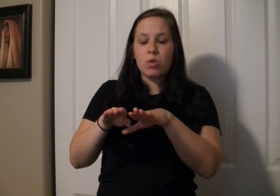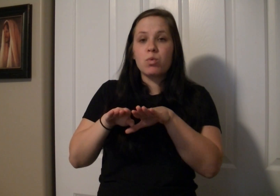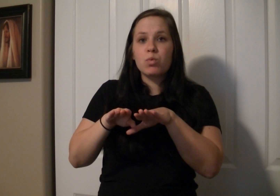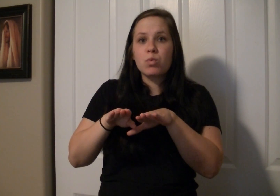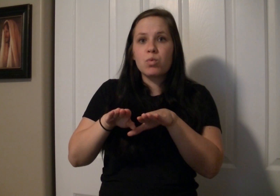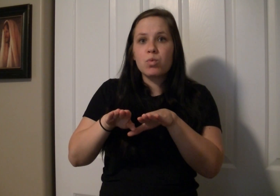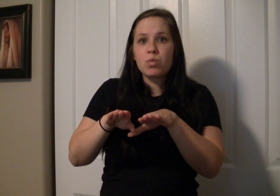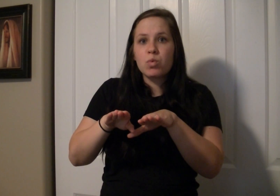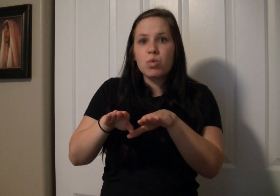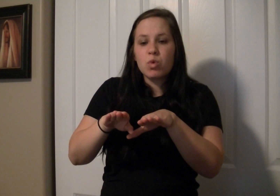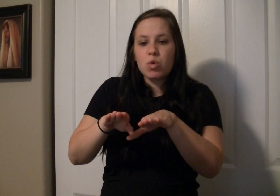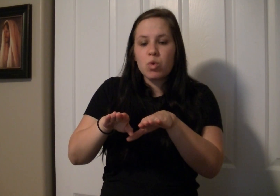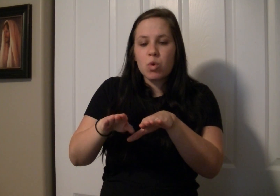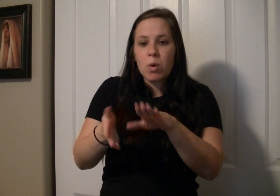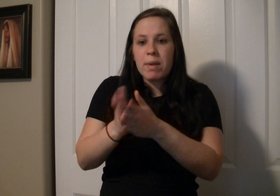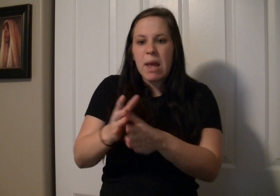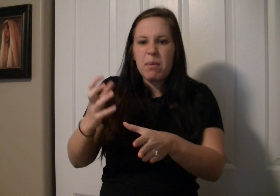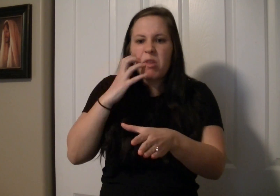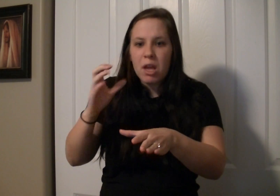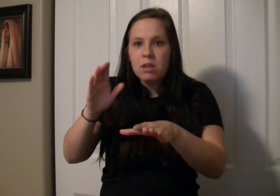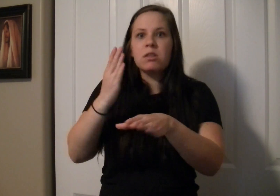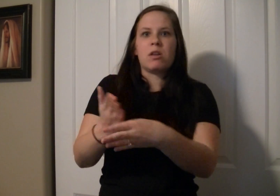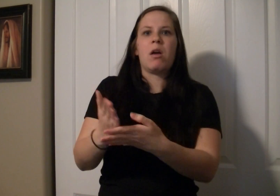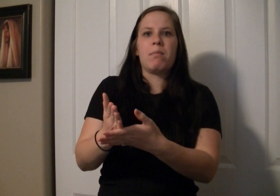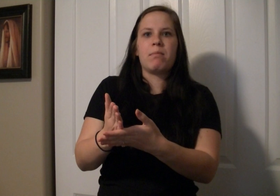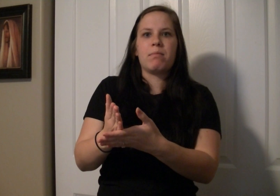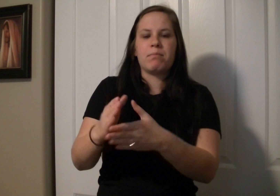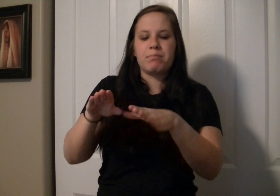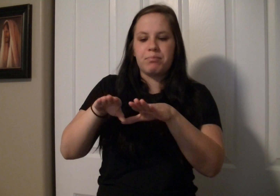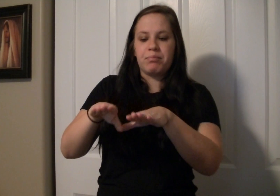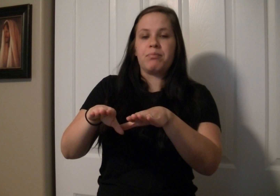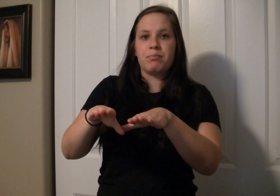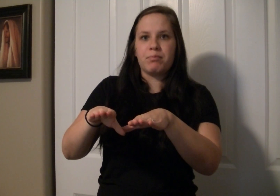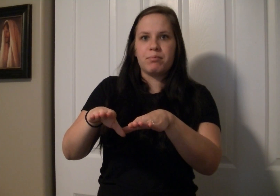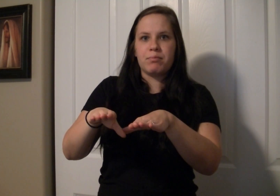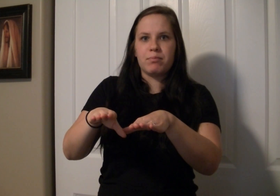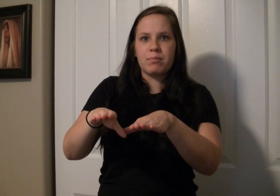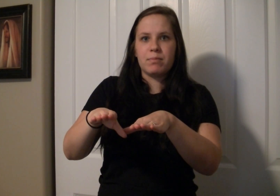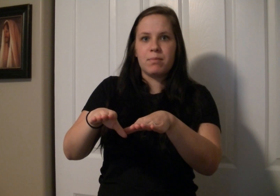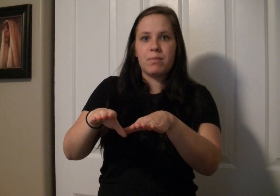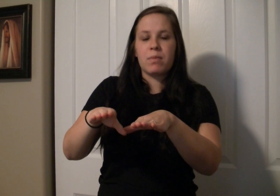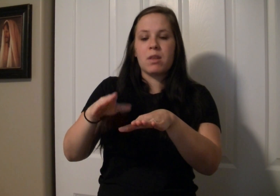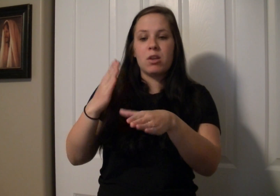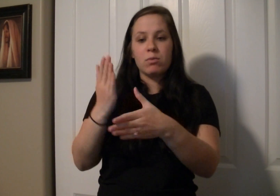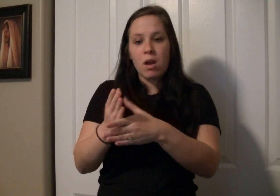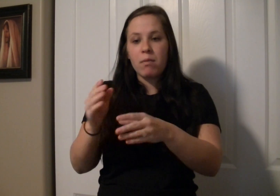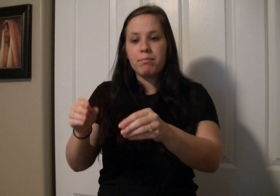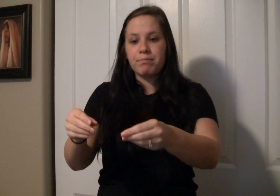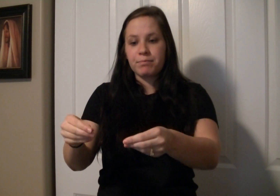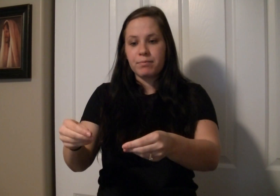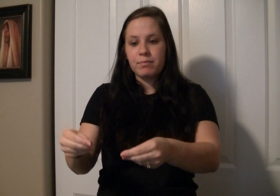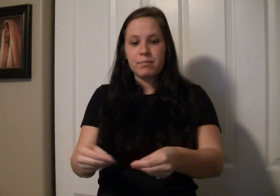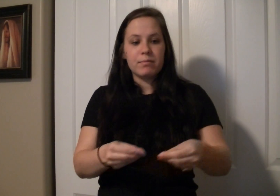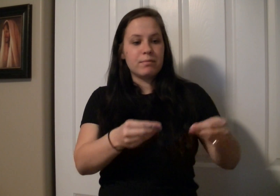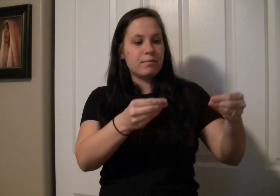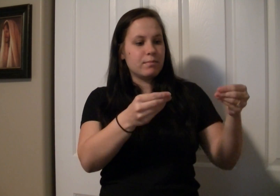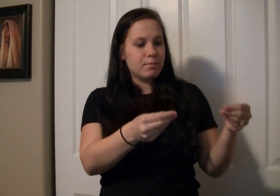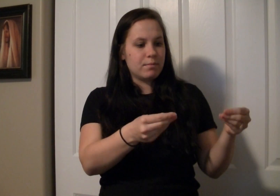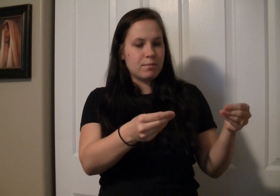zipper and you can't sew it anymore. You stop, take the this is when you're going to use your wheel on the side. You take